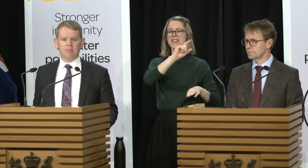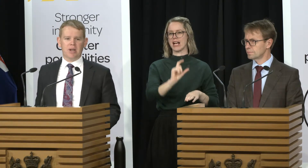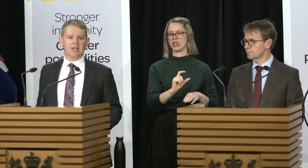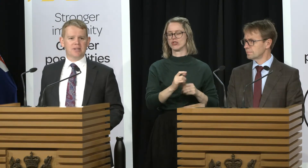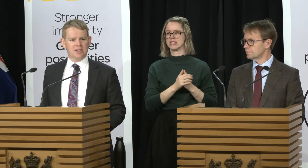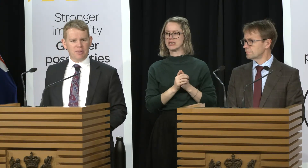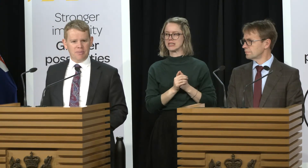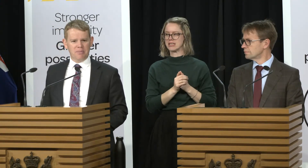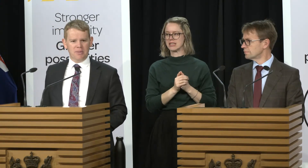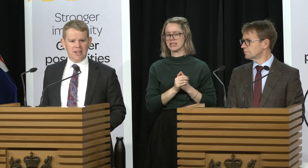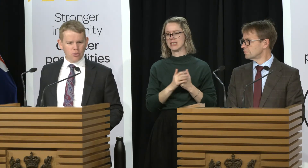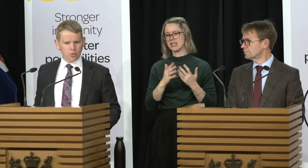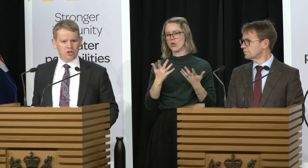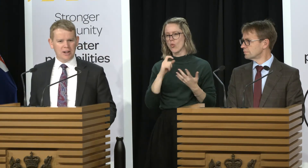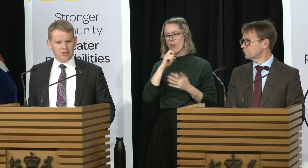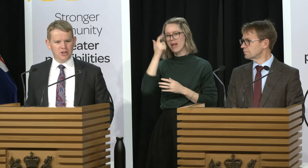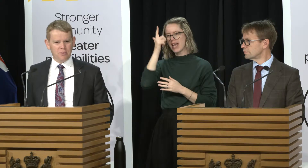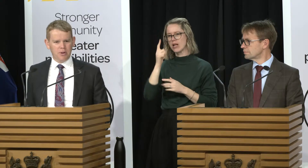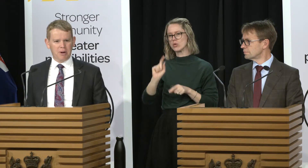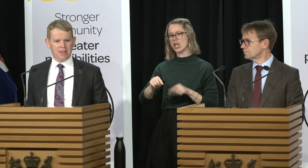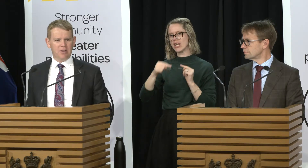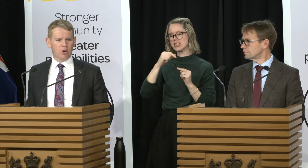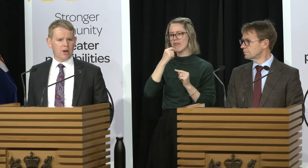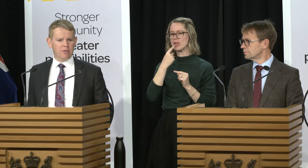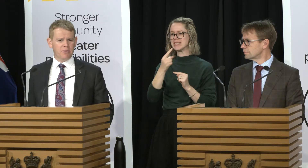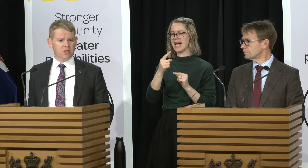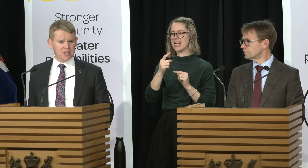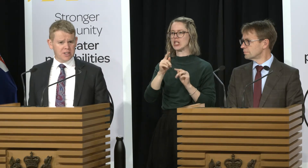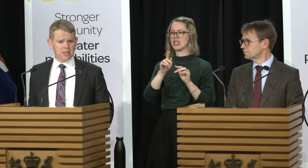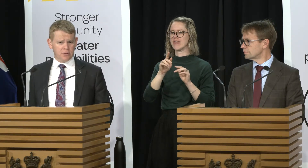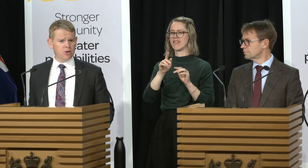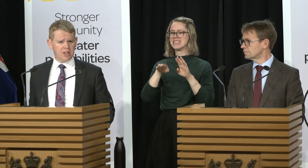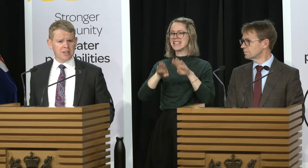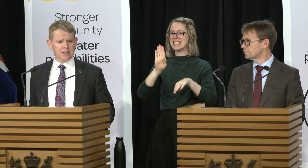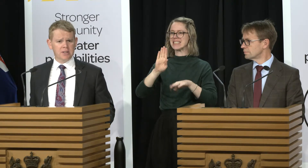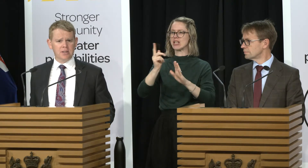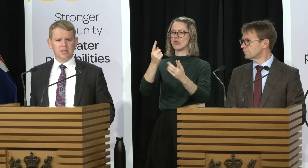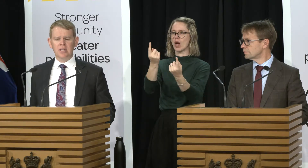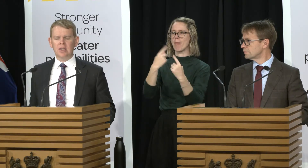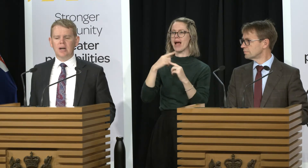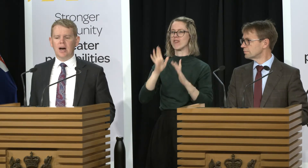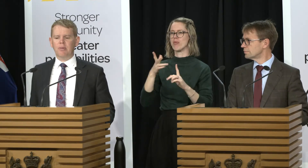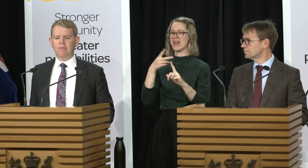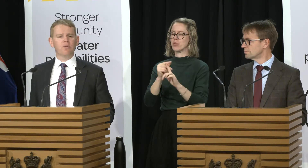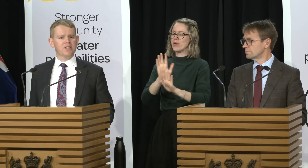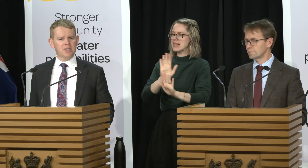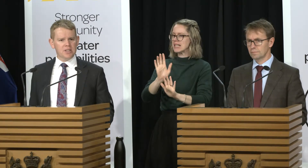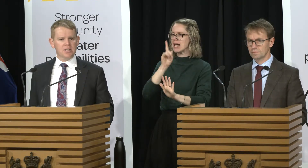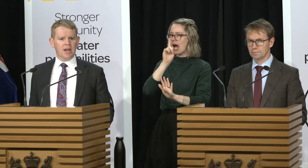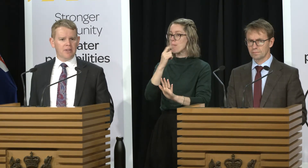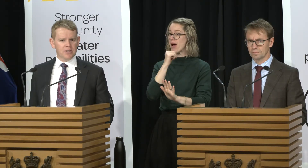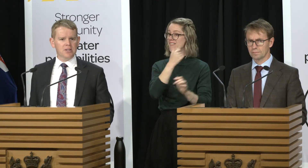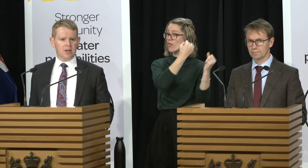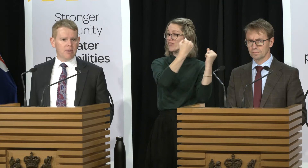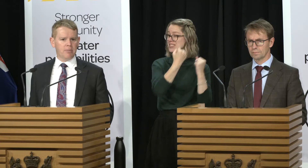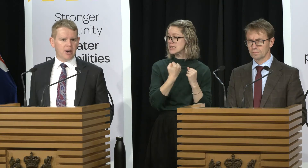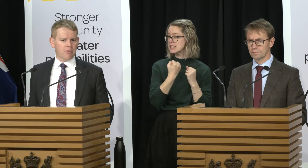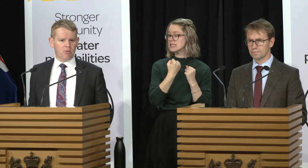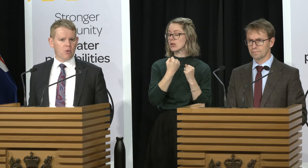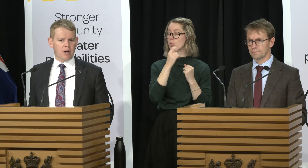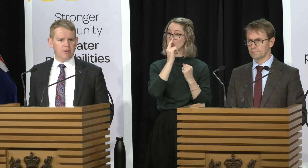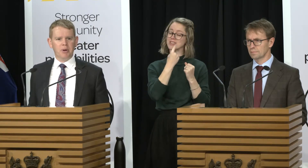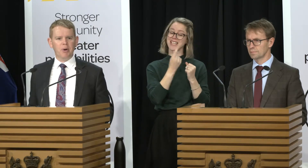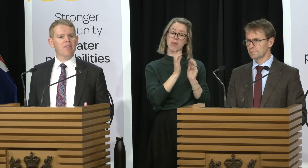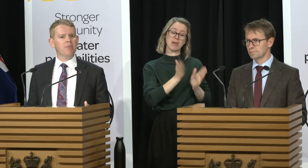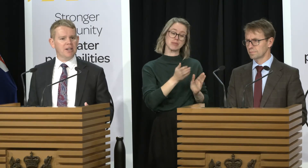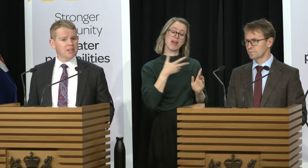We'd run up against some legal challenge if we made that a requirement for citizens, for New Zealand citizens, but for visitors and others, it may become